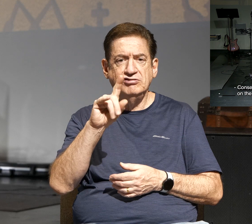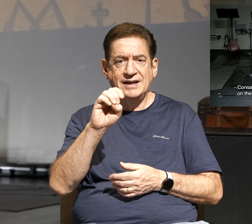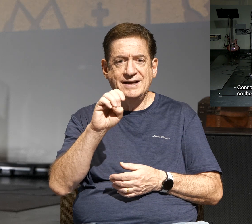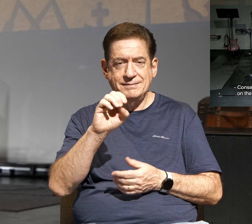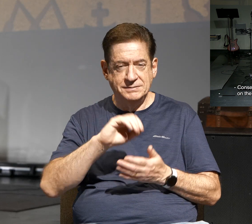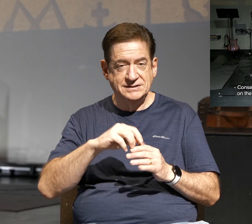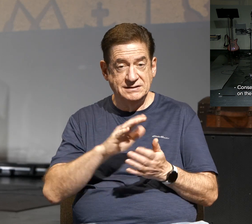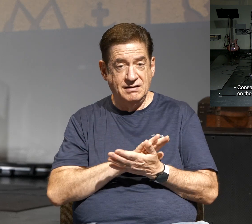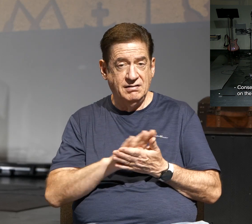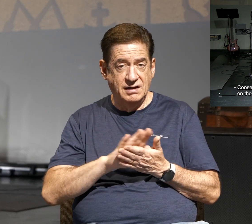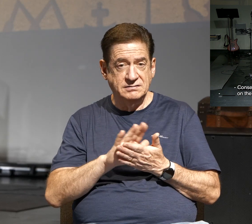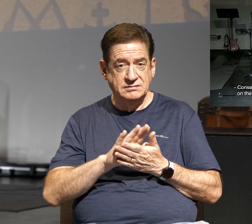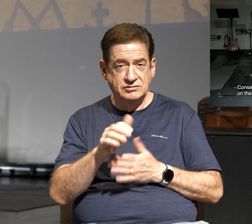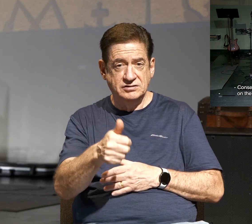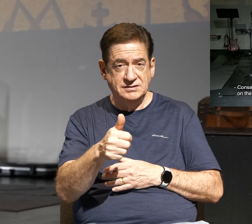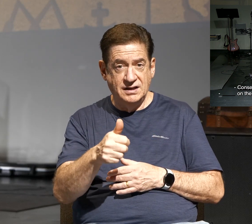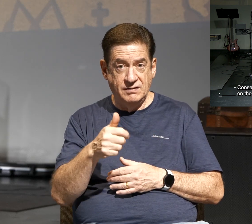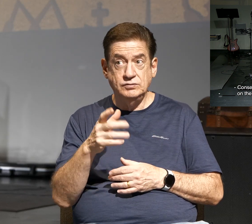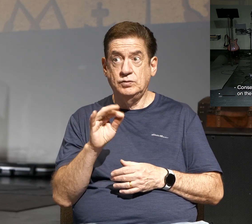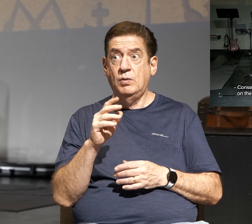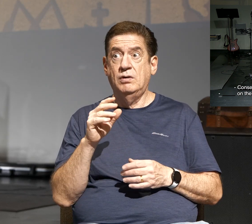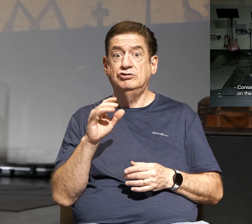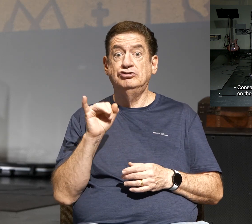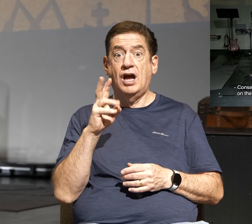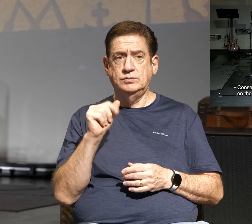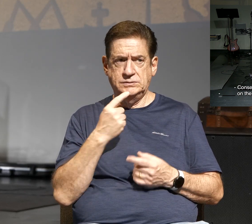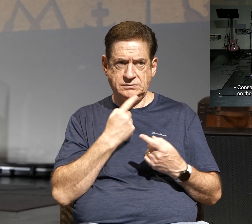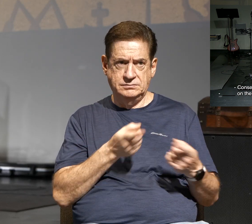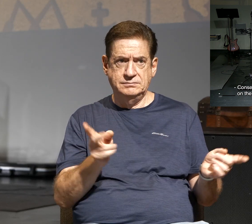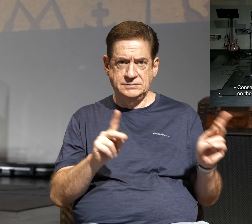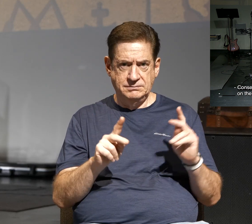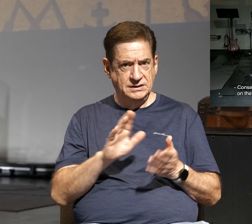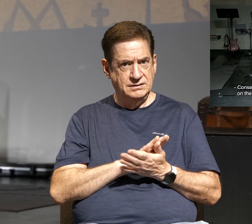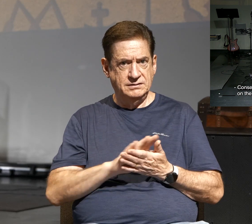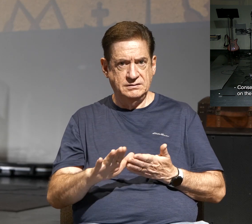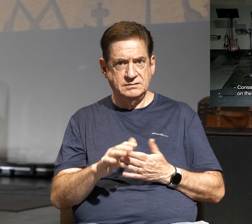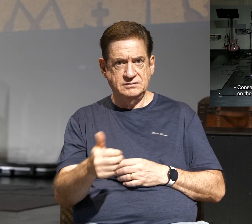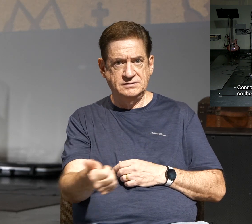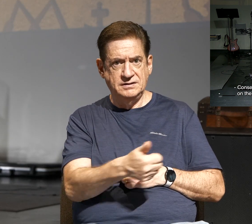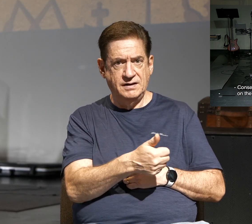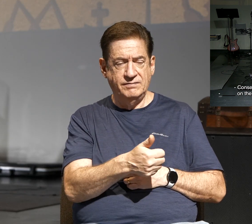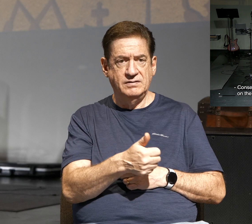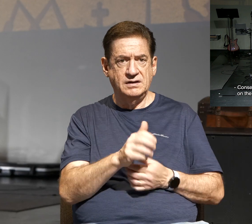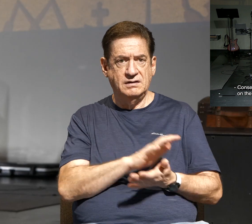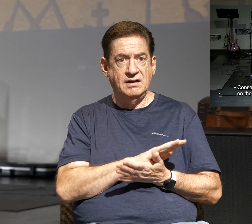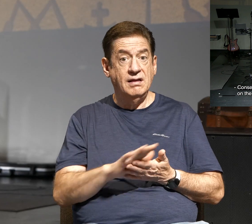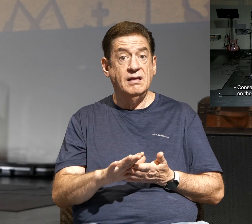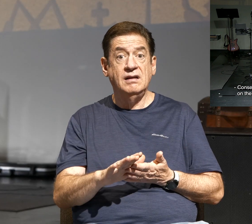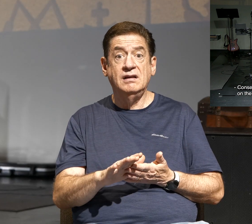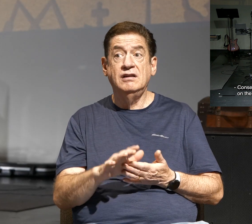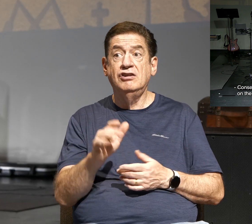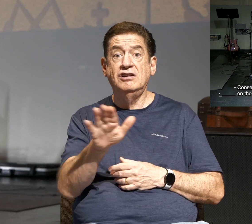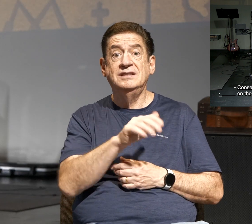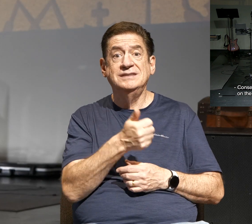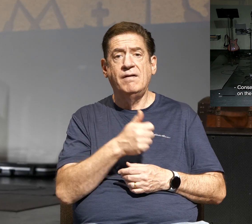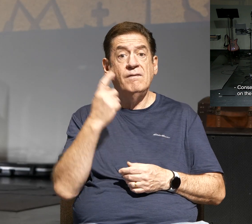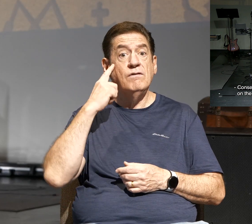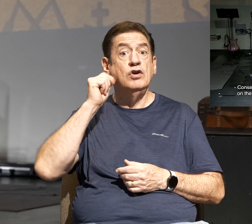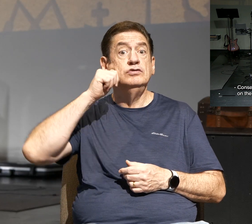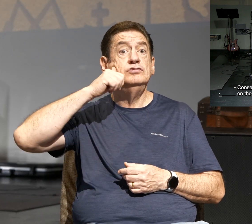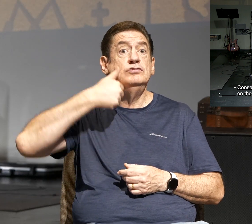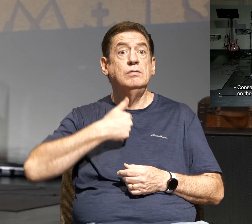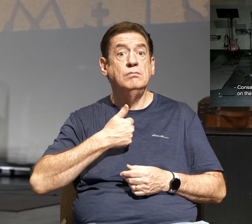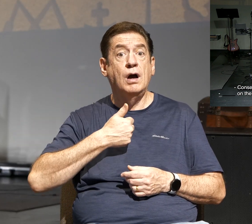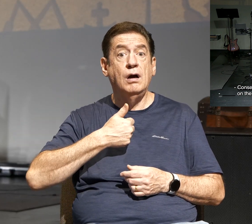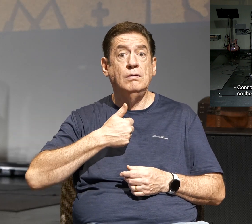verse 5, then Joshua said to the people, consecrate yourselves. Now check this out. It's interesting as he says, consecrate yourselves, for tomorrow